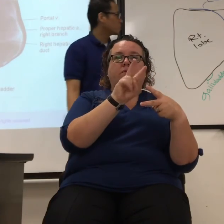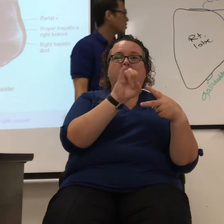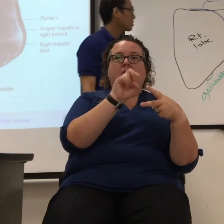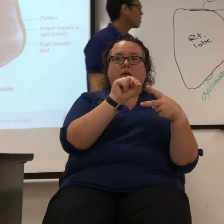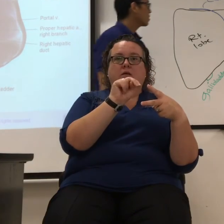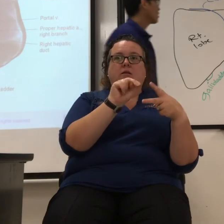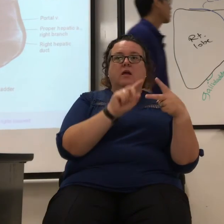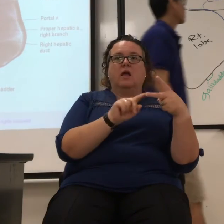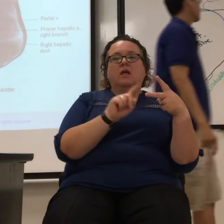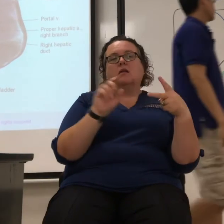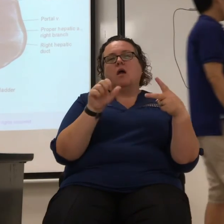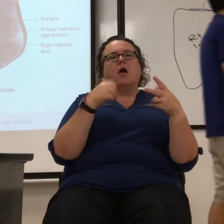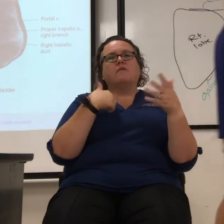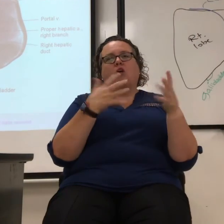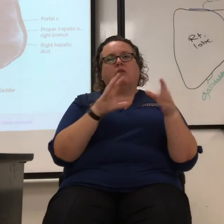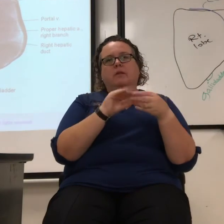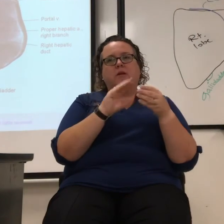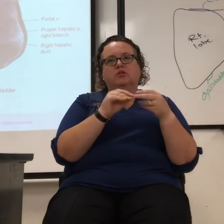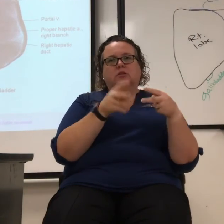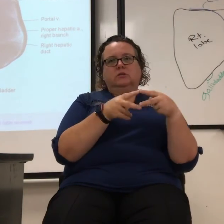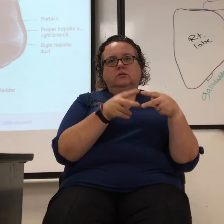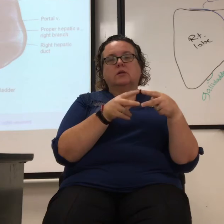I already mentioned.